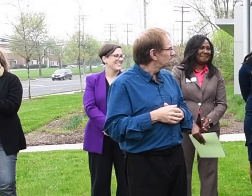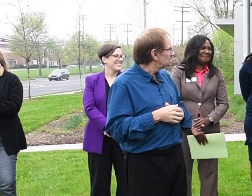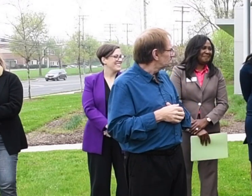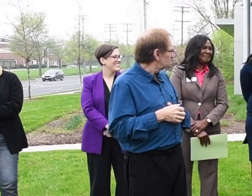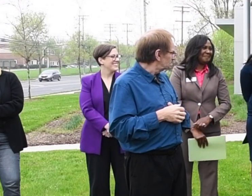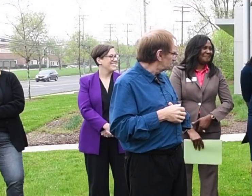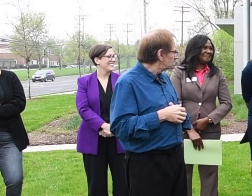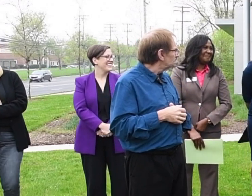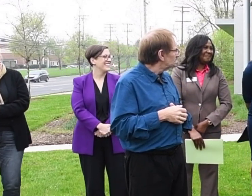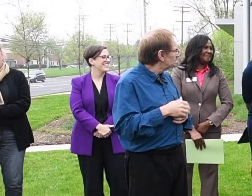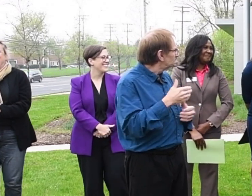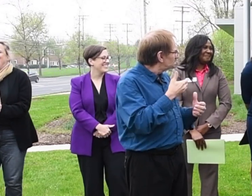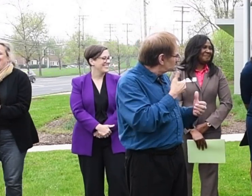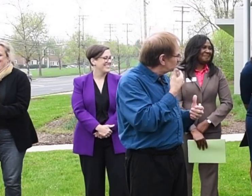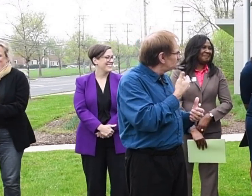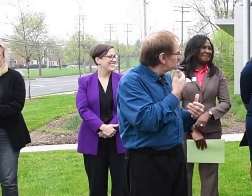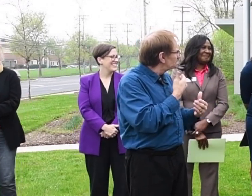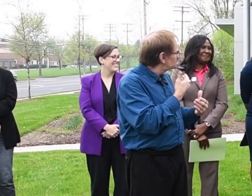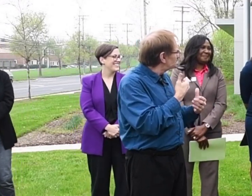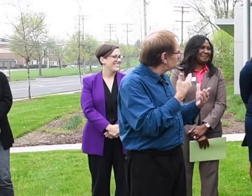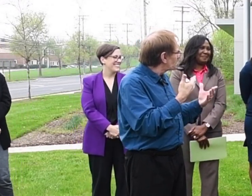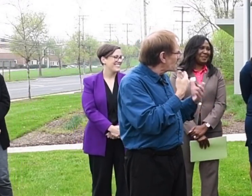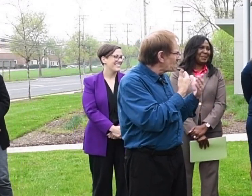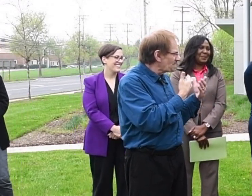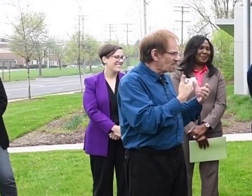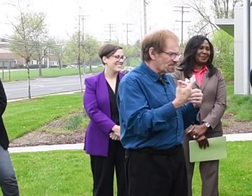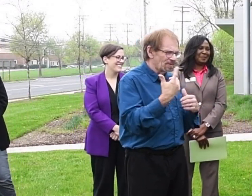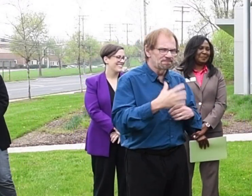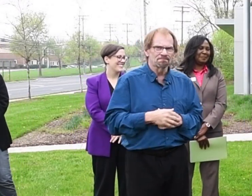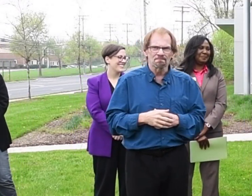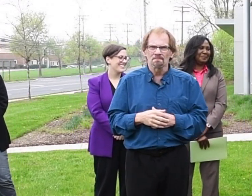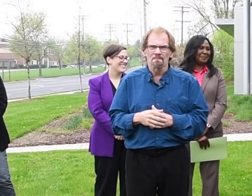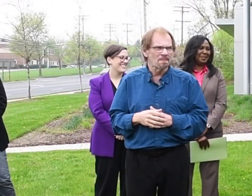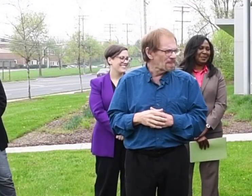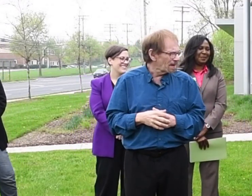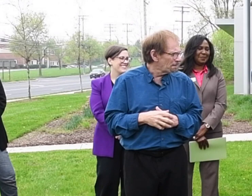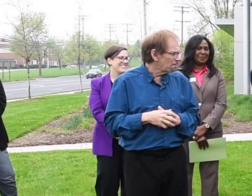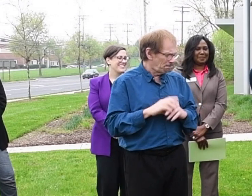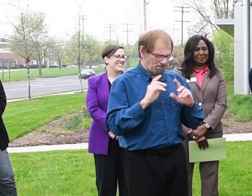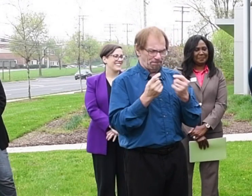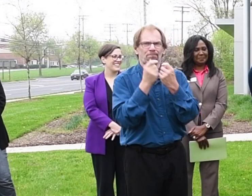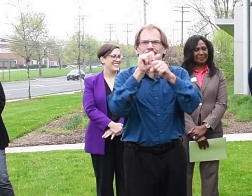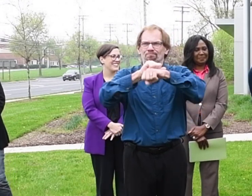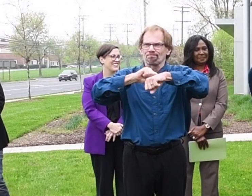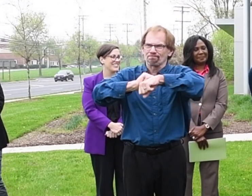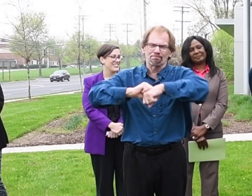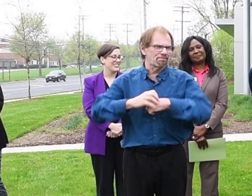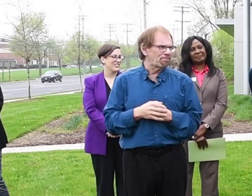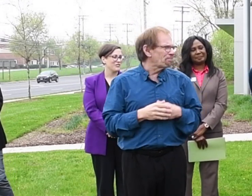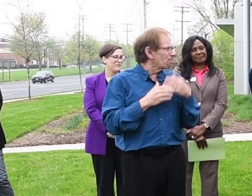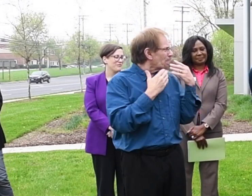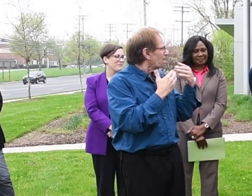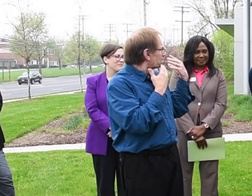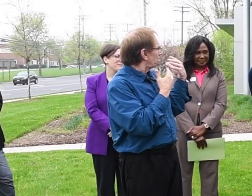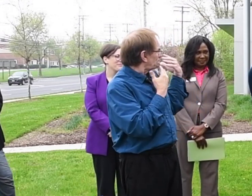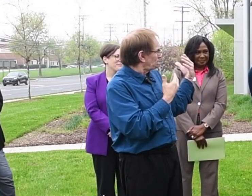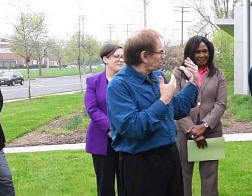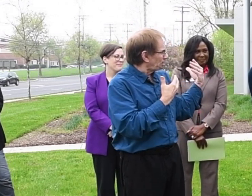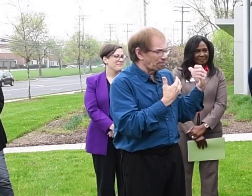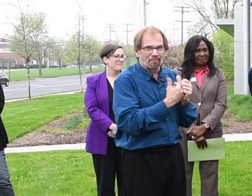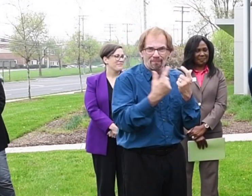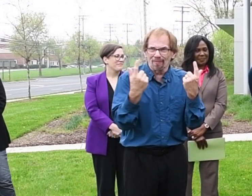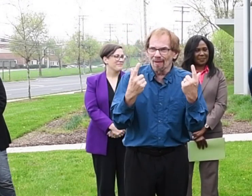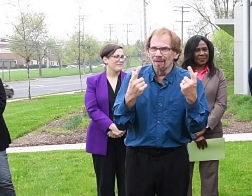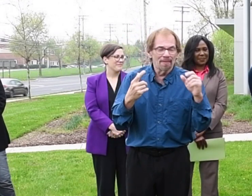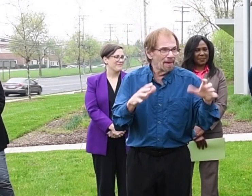First, I just want to say thank you. Thank you. Thank you to everyone. That's right. So, yeah, I just wanted to say thank you to everyone, because that was a